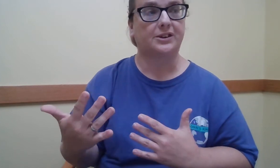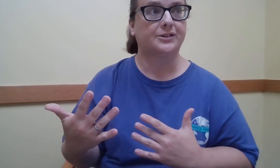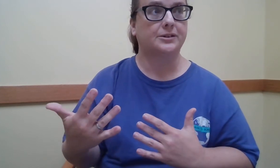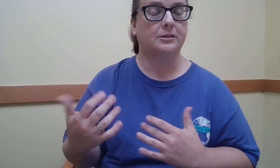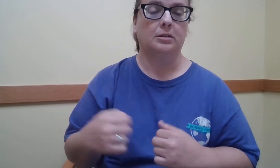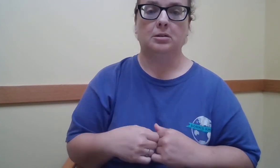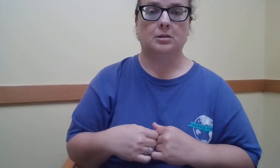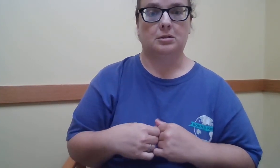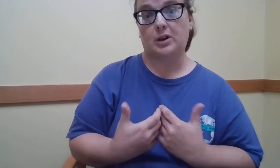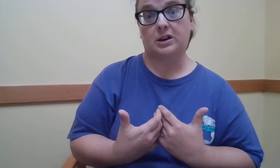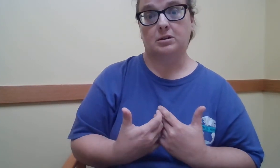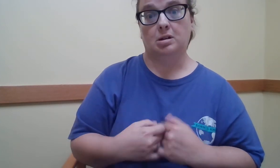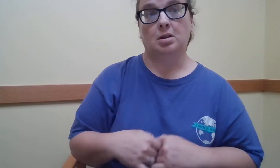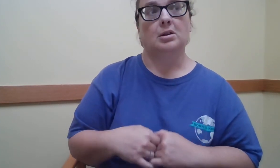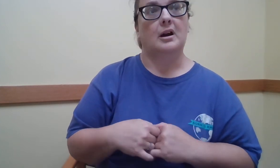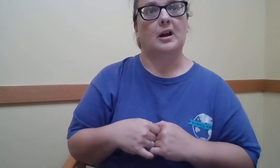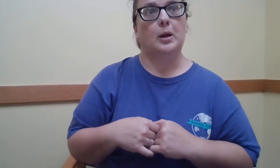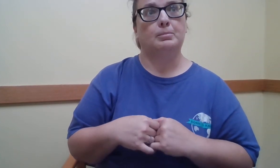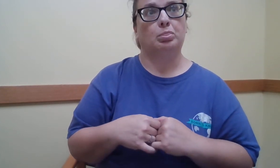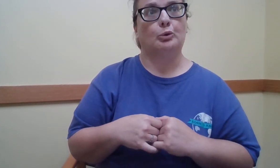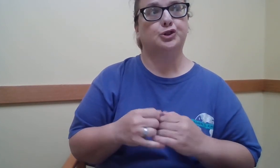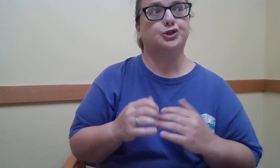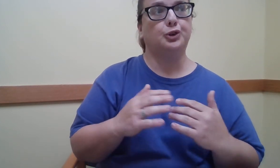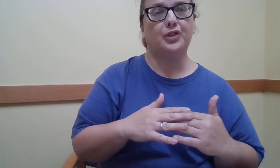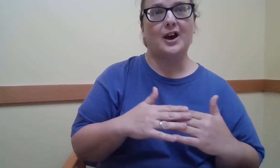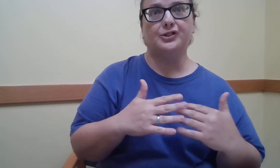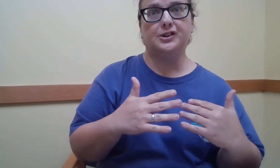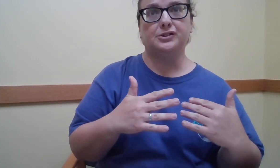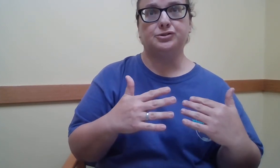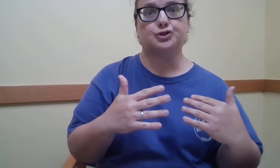$2,000.22. Okay, or